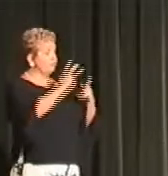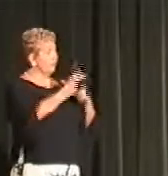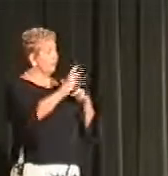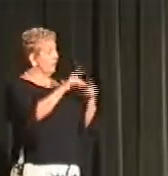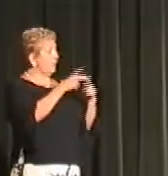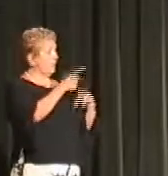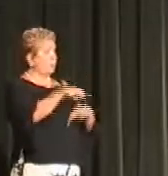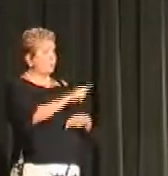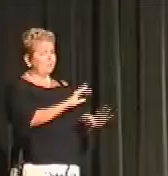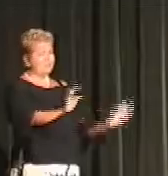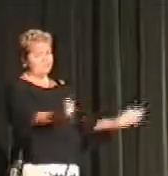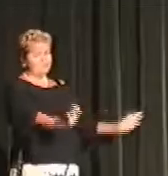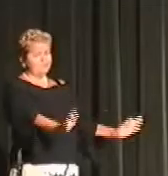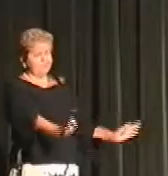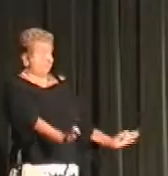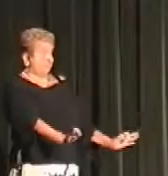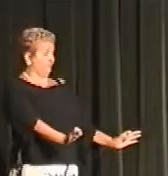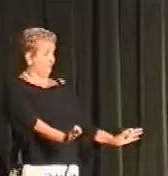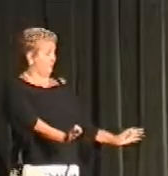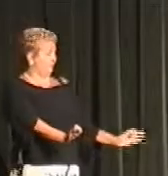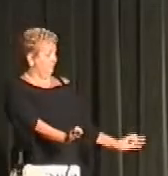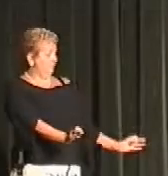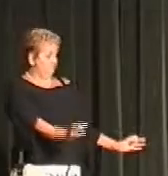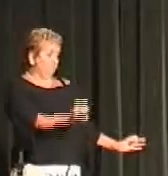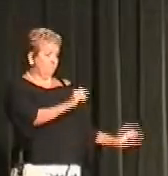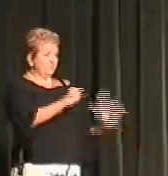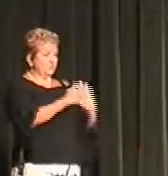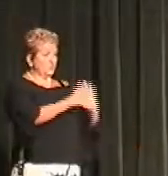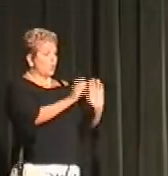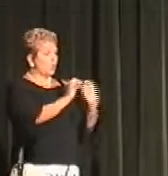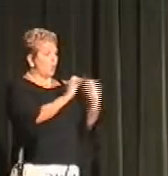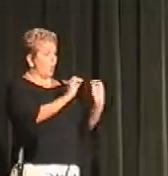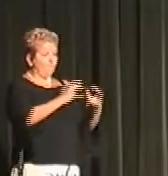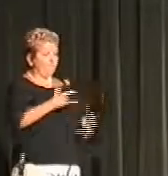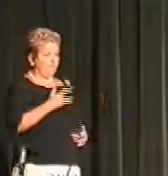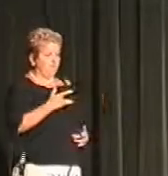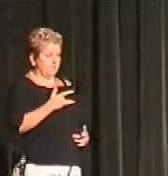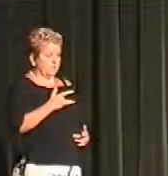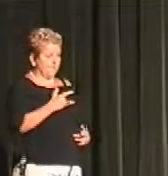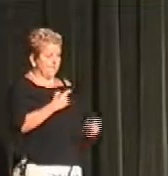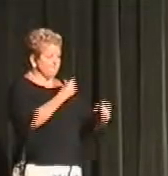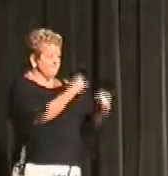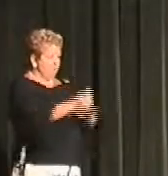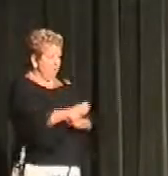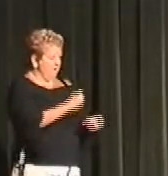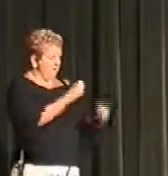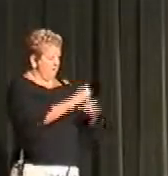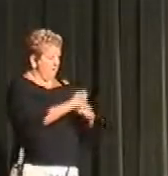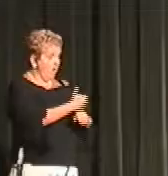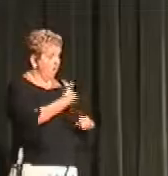who didn't ever show their feelings, who did a lot of fighting, and I did, who was in a gang, and I